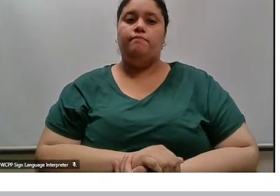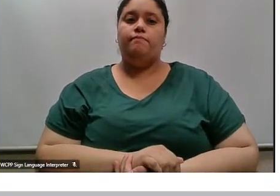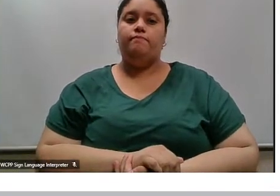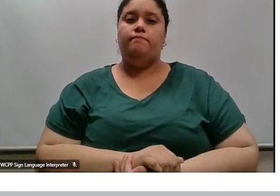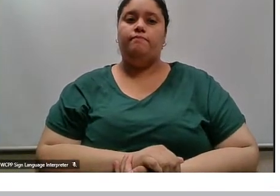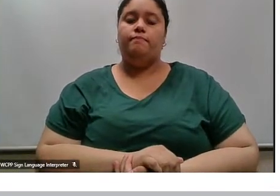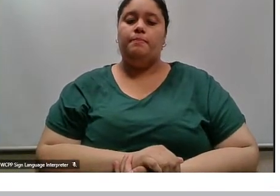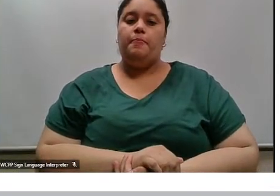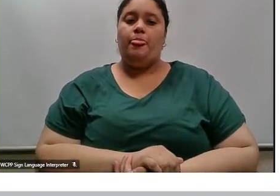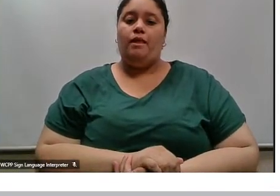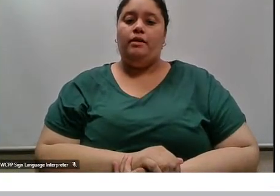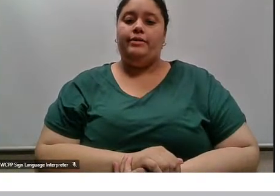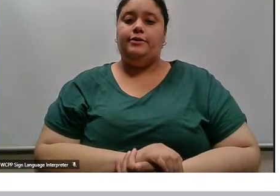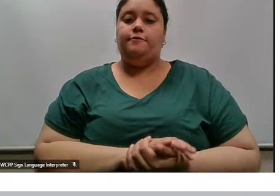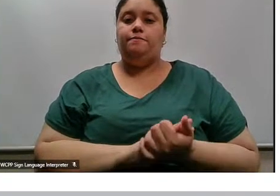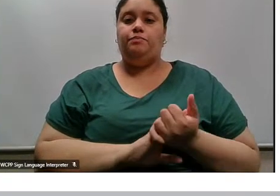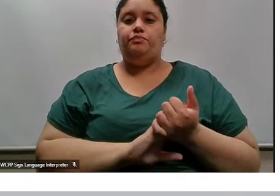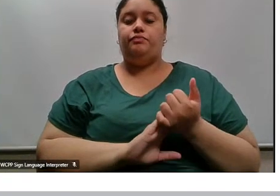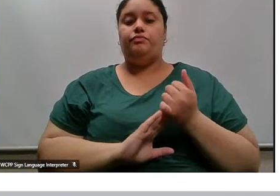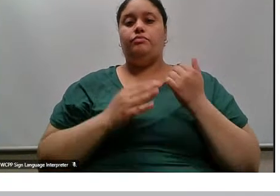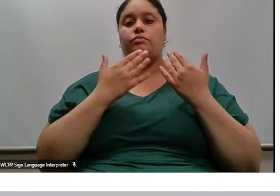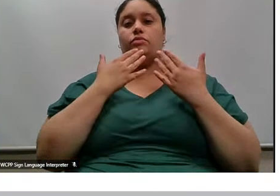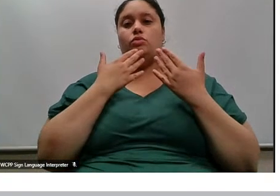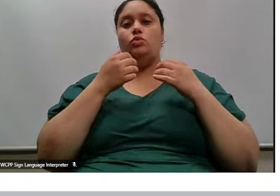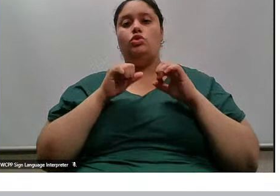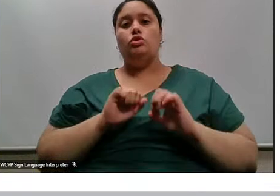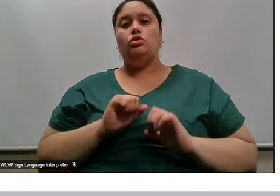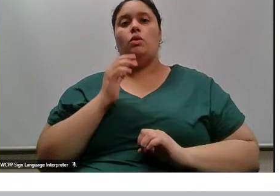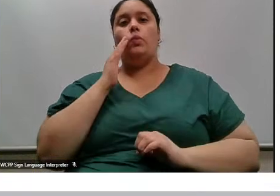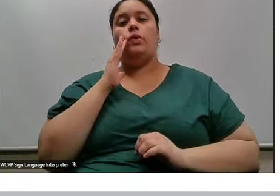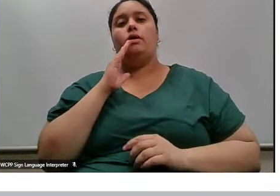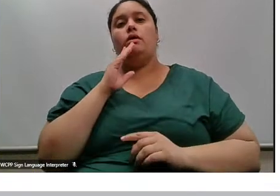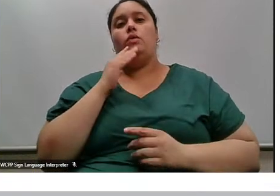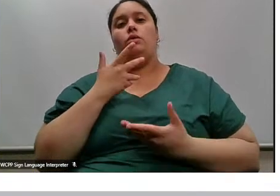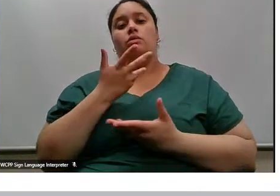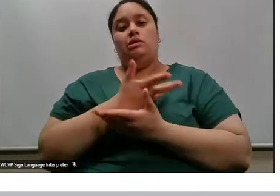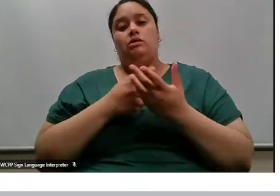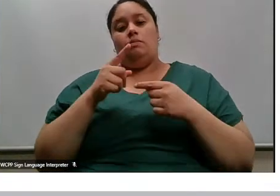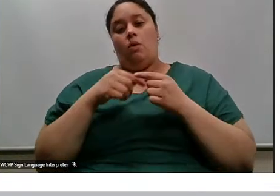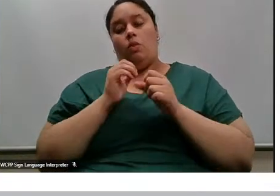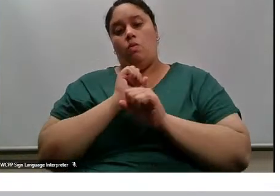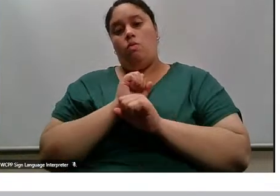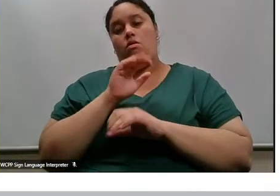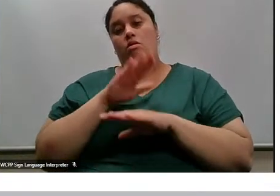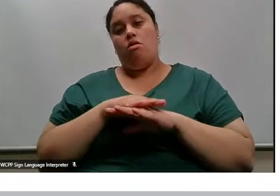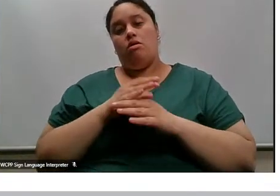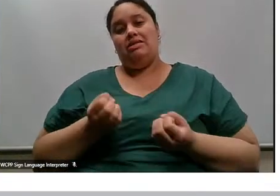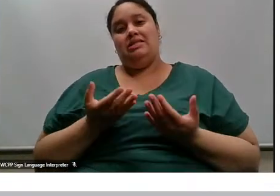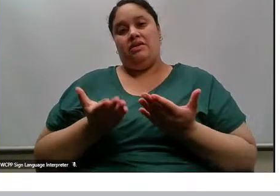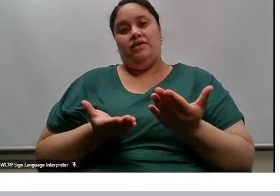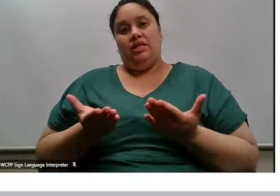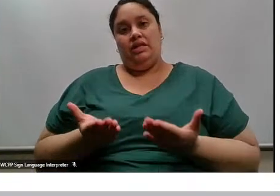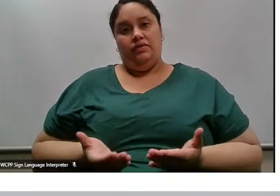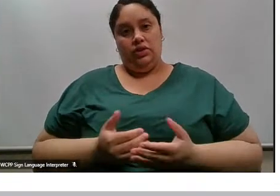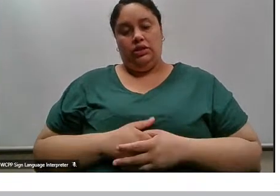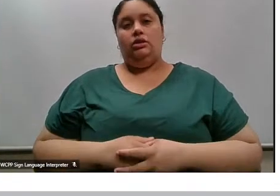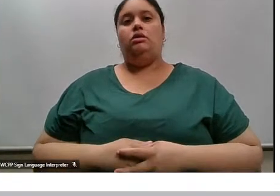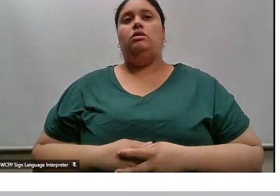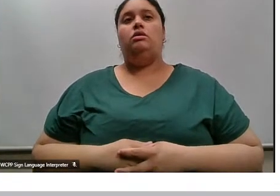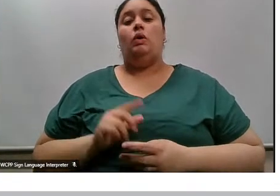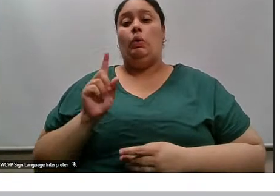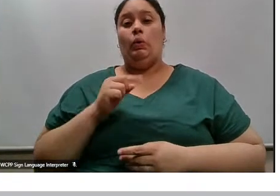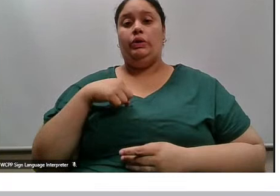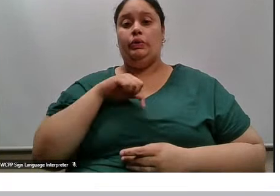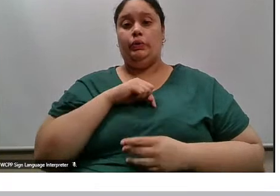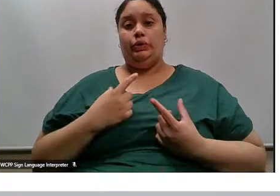Thanks, Chair. I think when it comes to the work on service delivery, what we do, we've